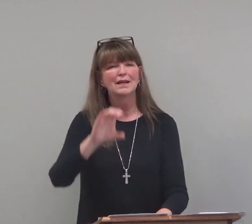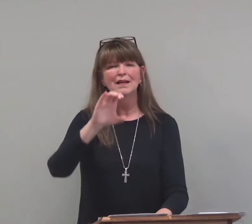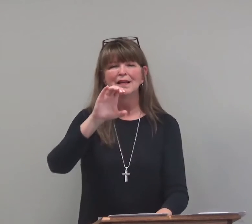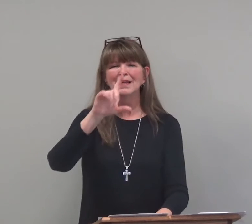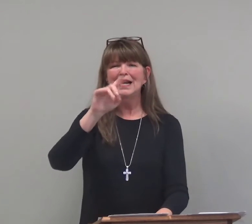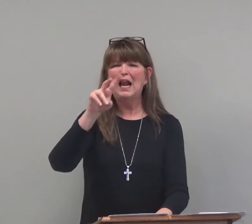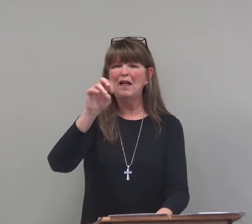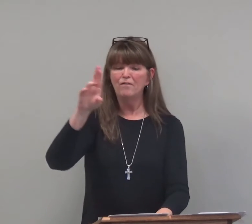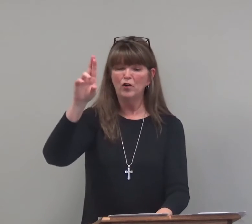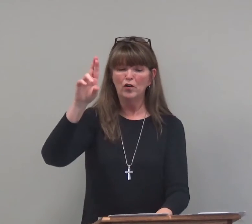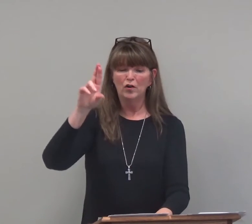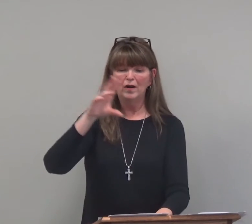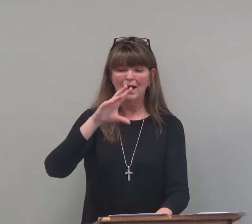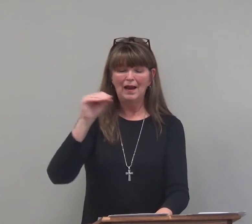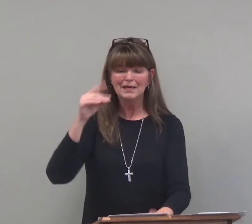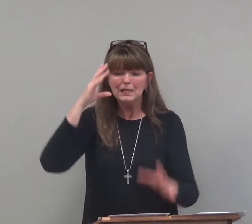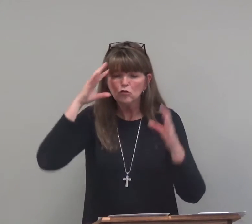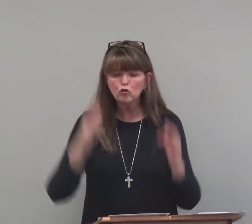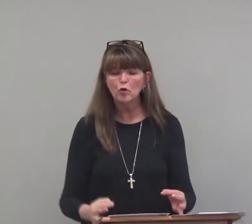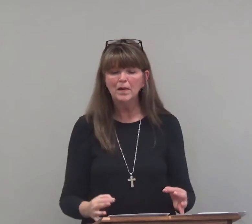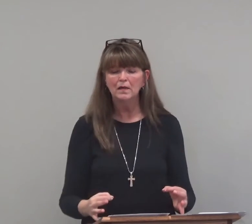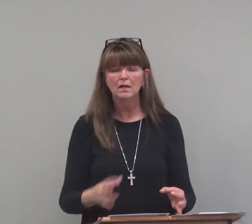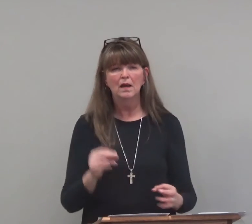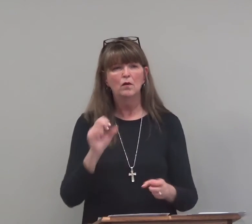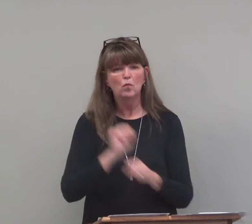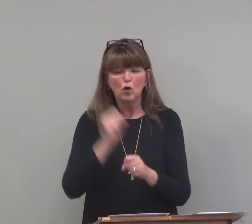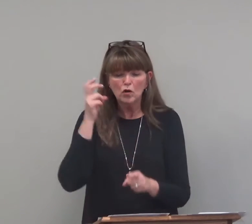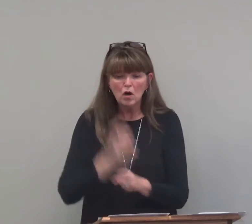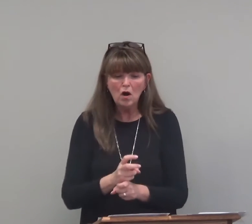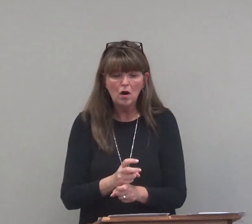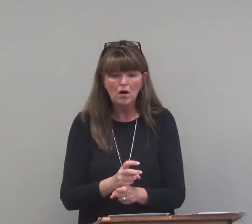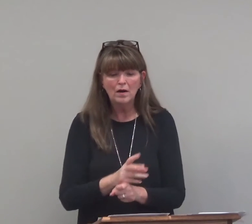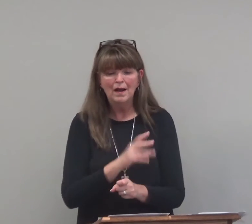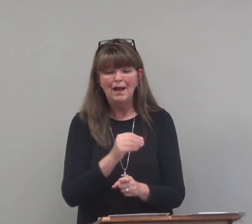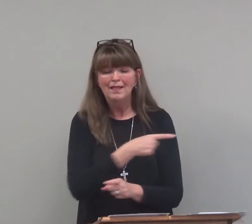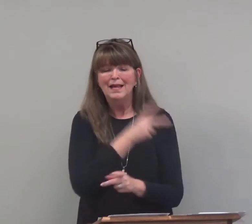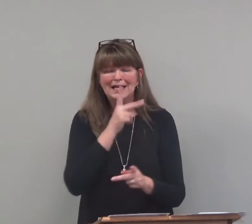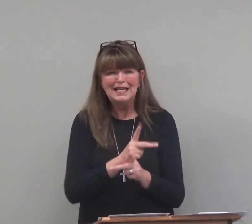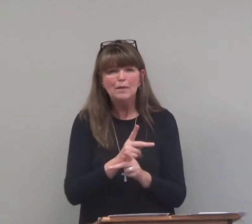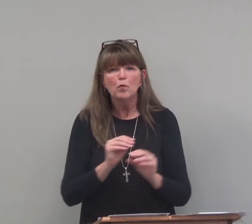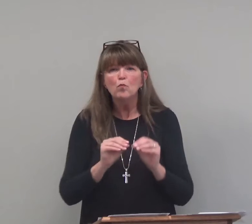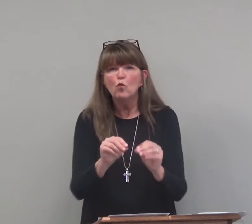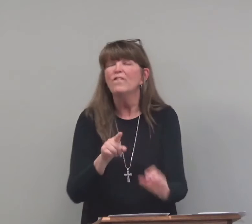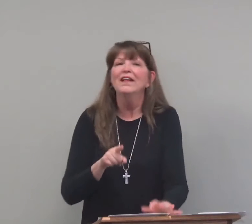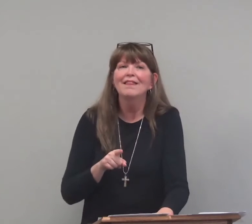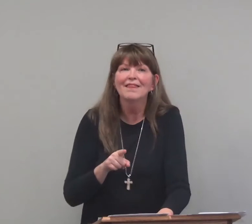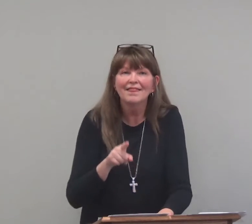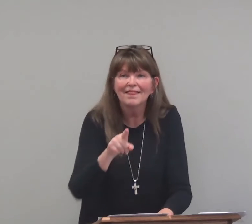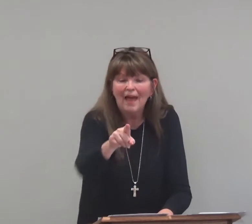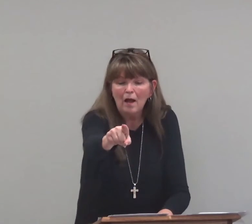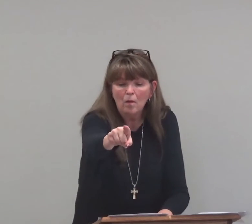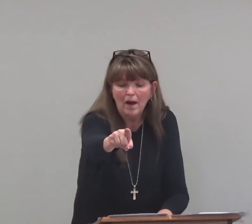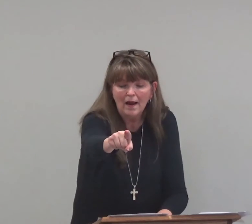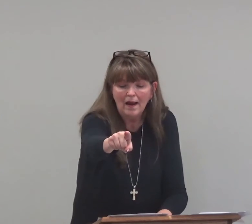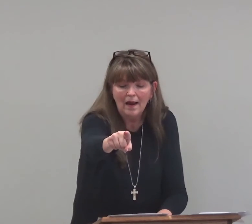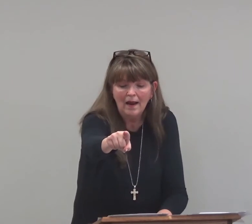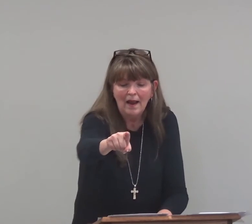names, because they were clever and determined, they were industrious, and they kept